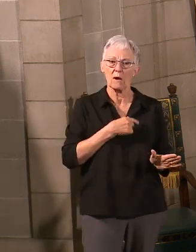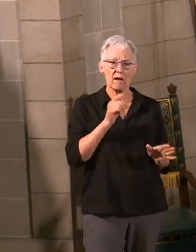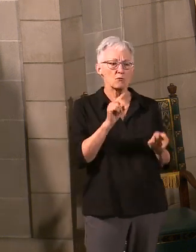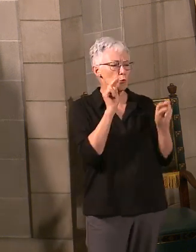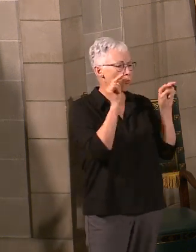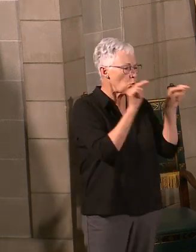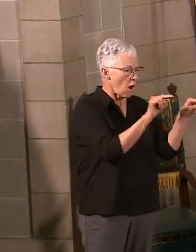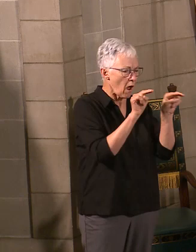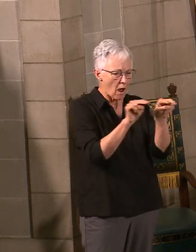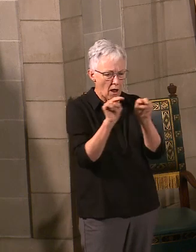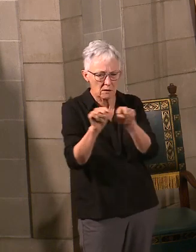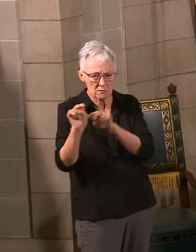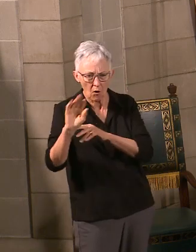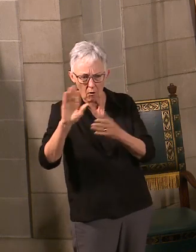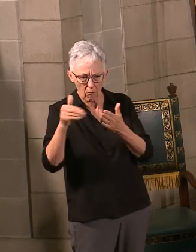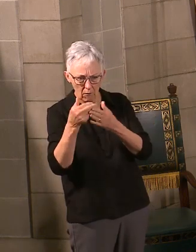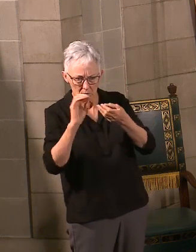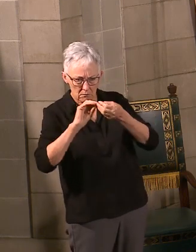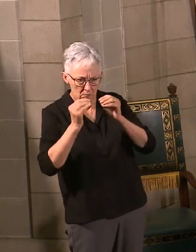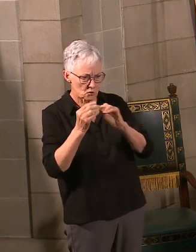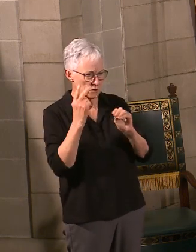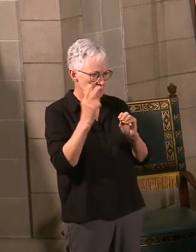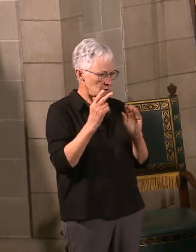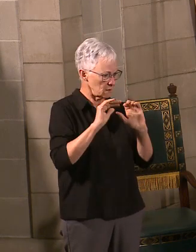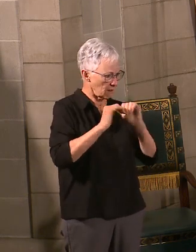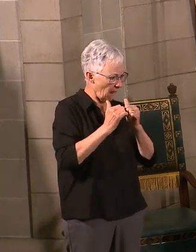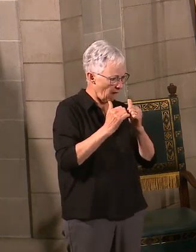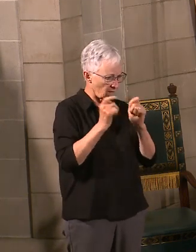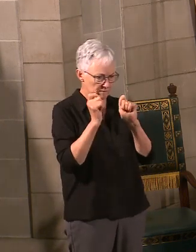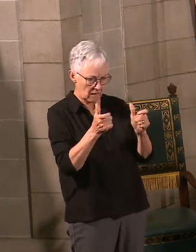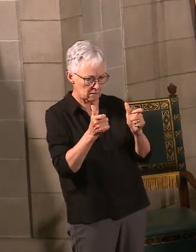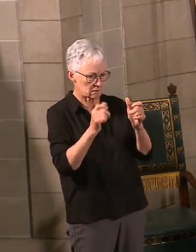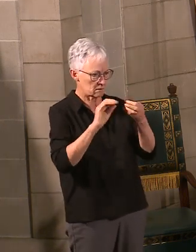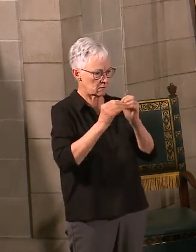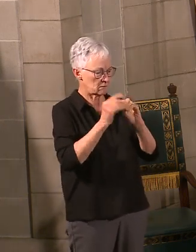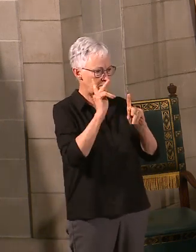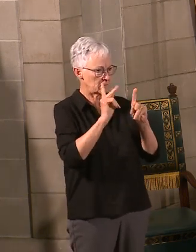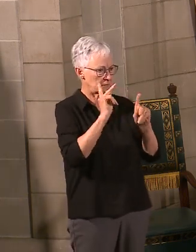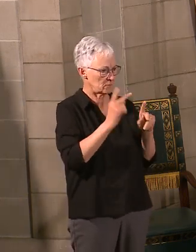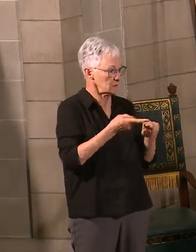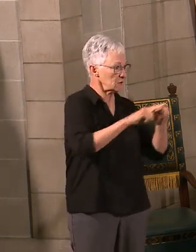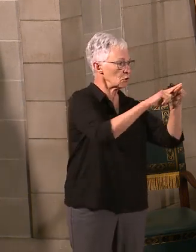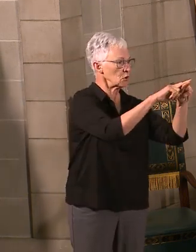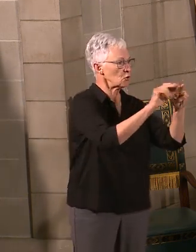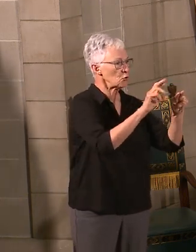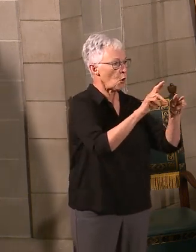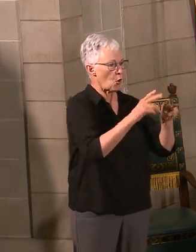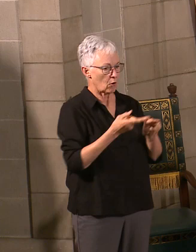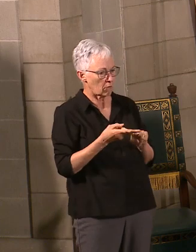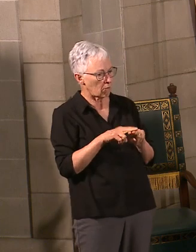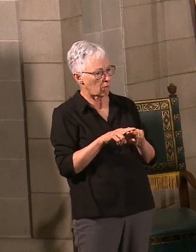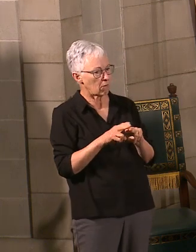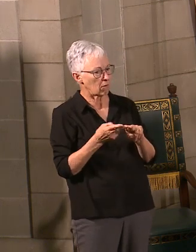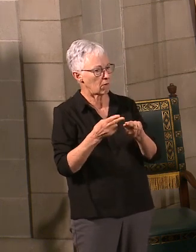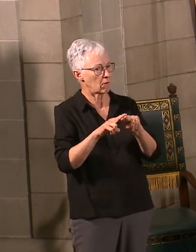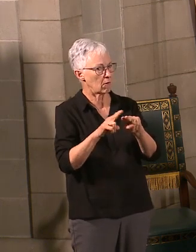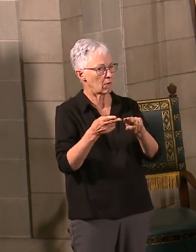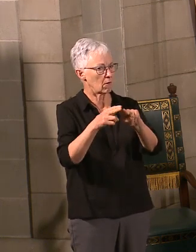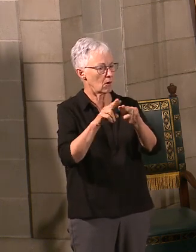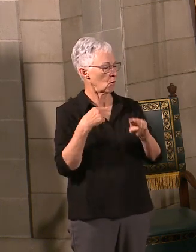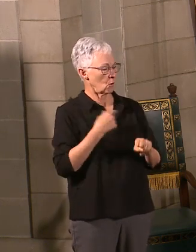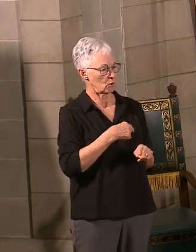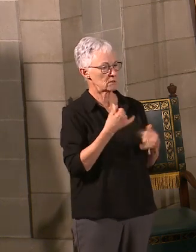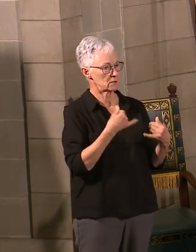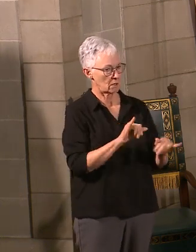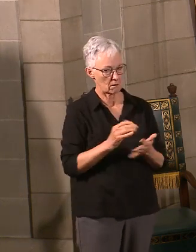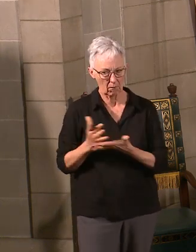trend, to see, how fast cases are going up. But again, we're still collecting data on a lot of this stuff, but I would say the things